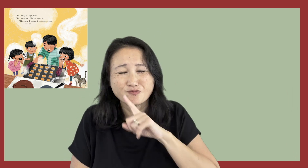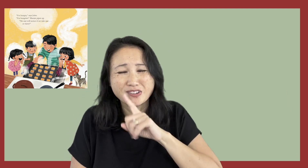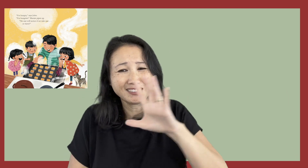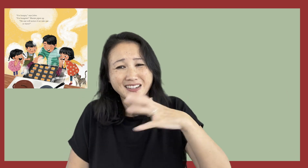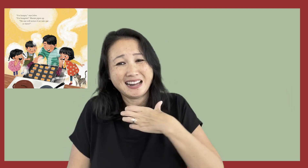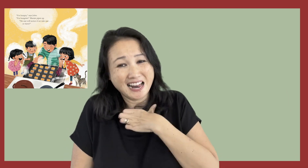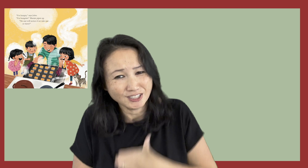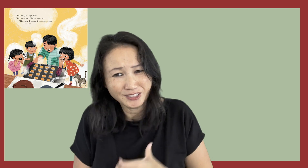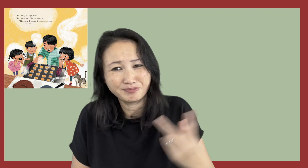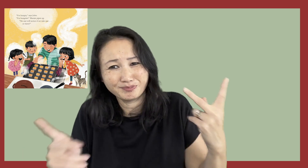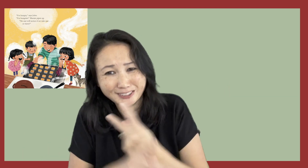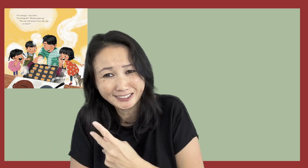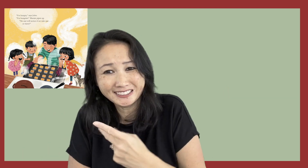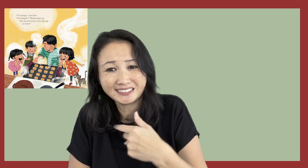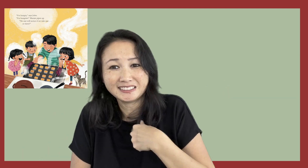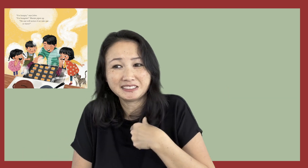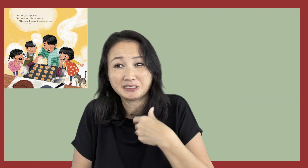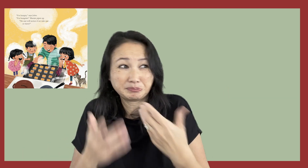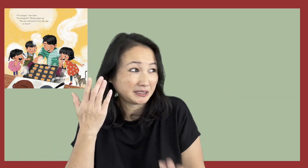I'm hungrier, Marnie pipes up.